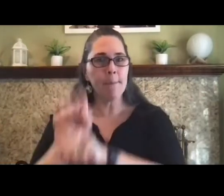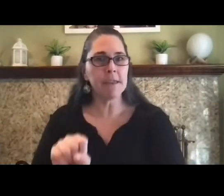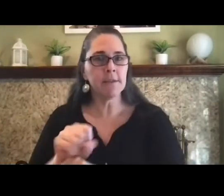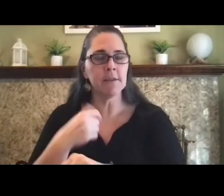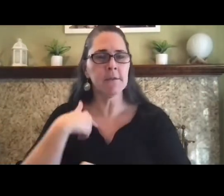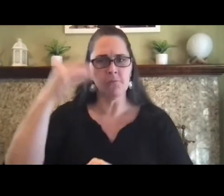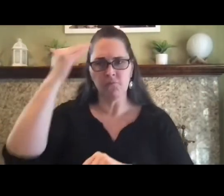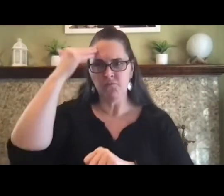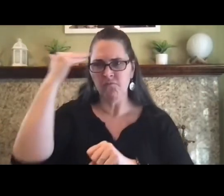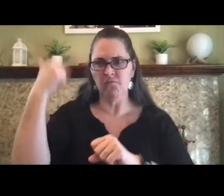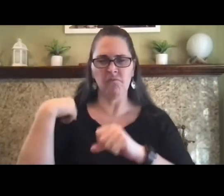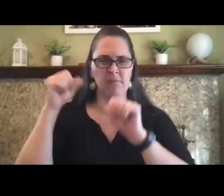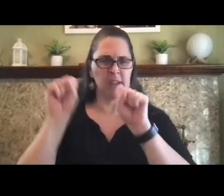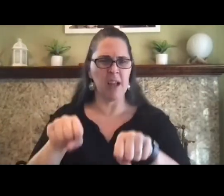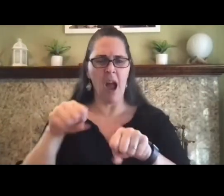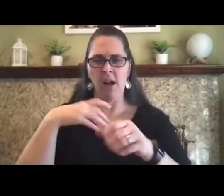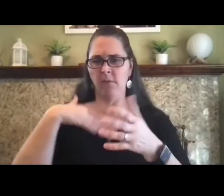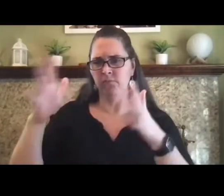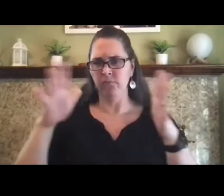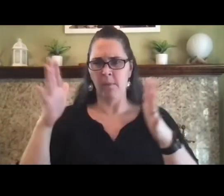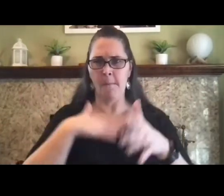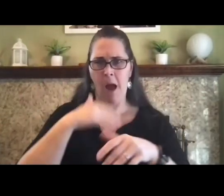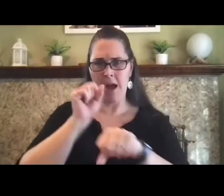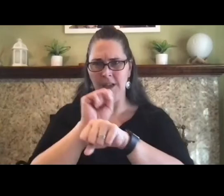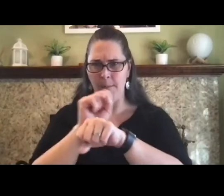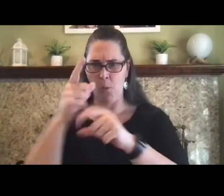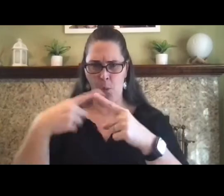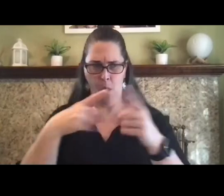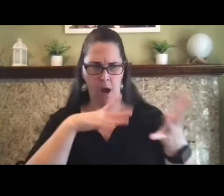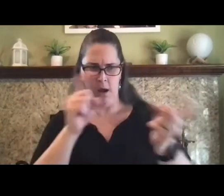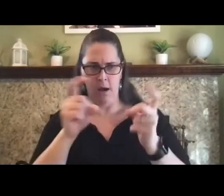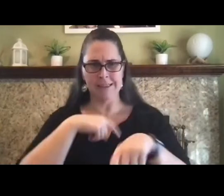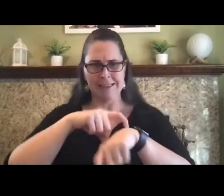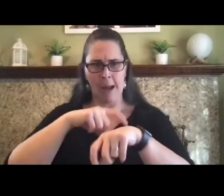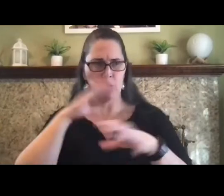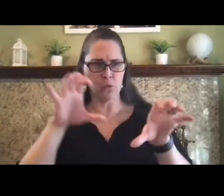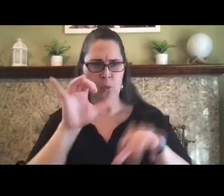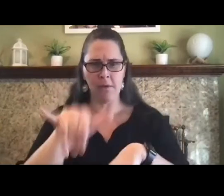habits. Do I know how long I need to complete my tasks and what